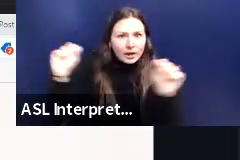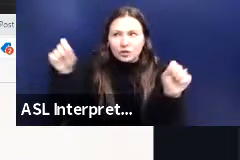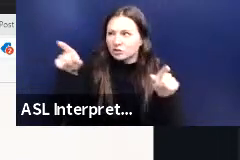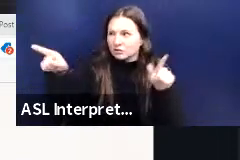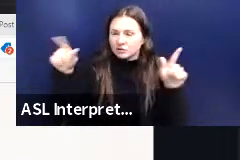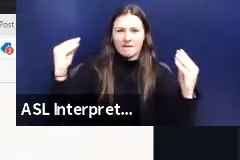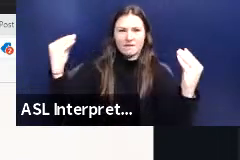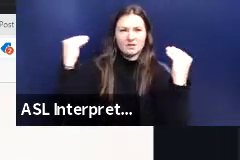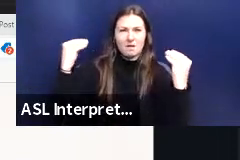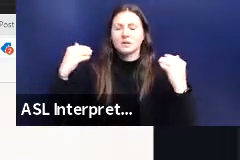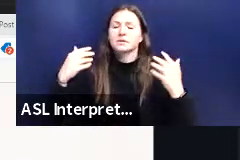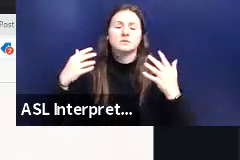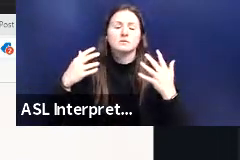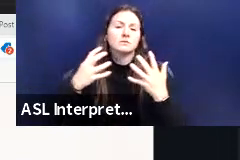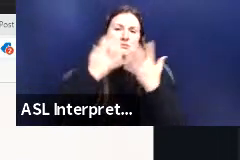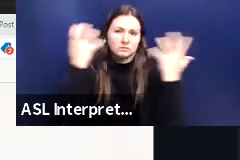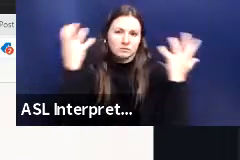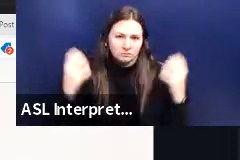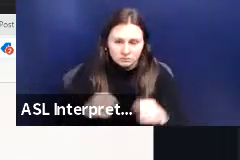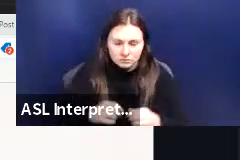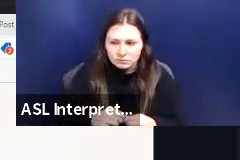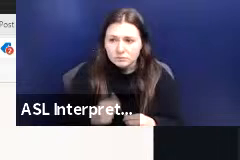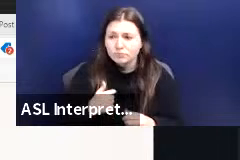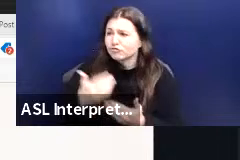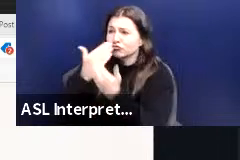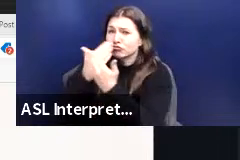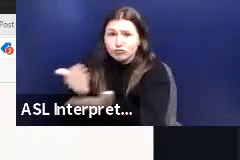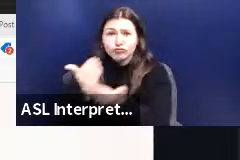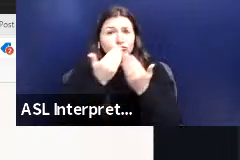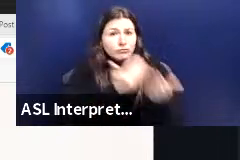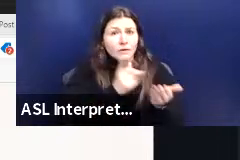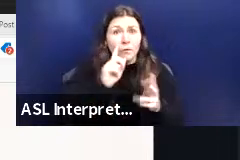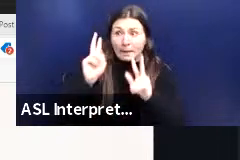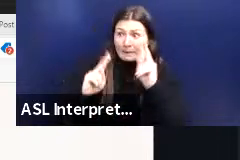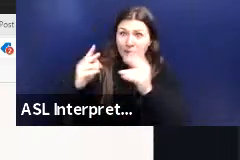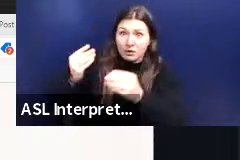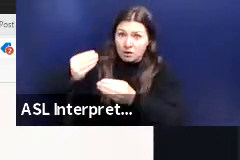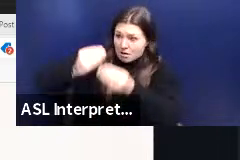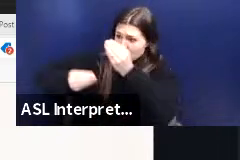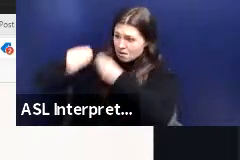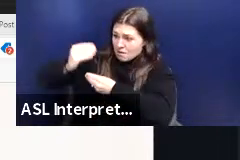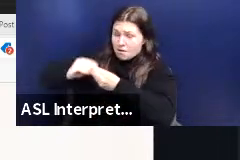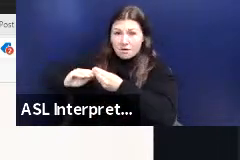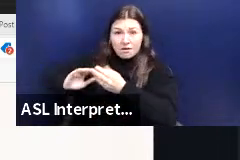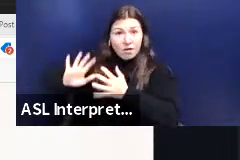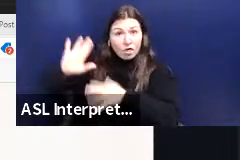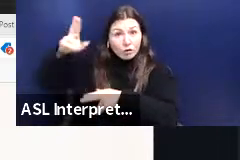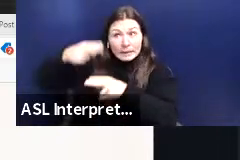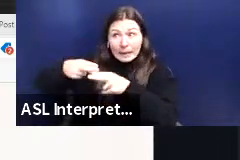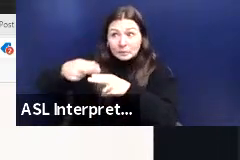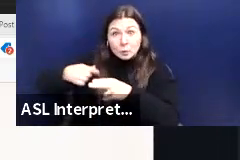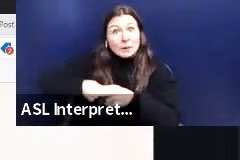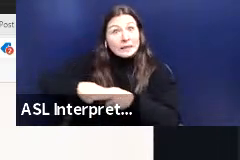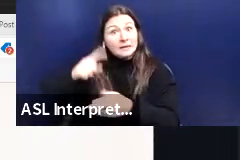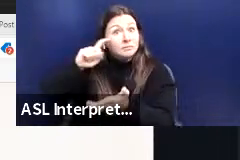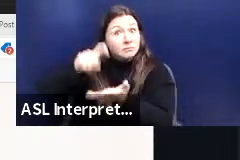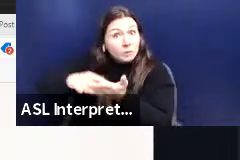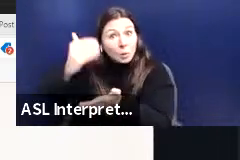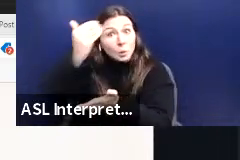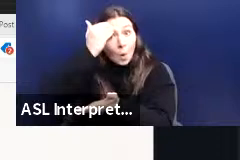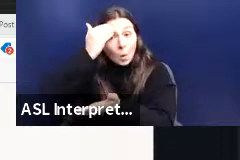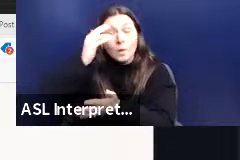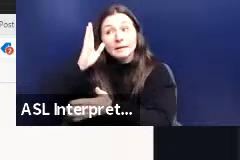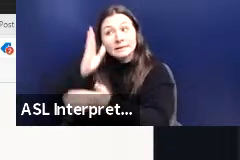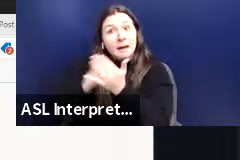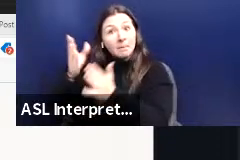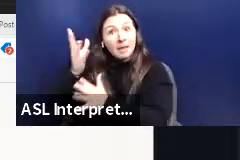work. I give thanks to all the ancestors whose names are both known and unknown, who have made it possible for us to